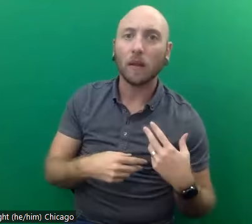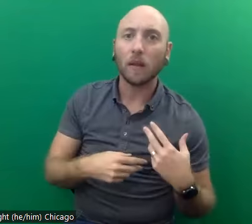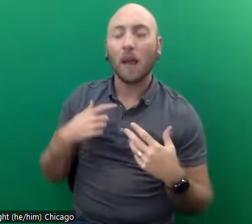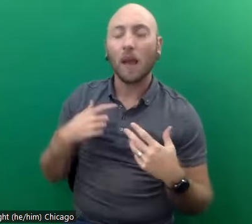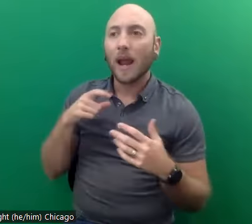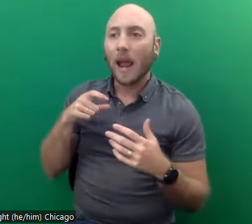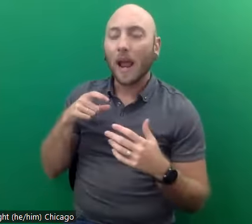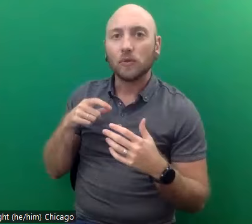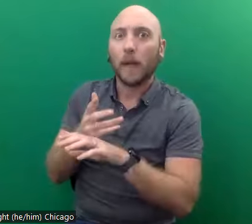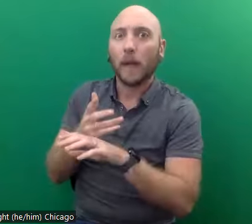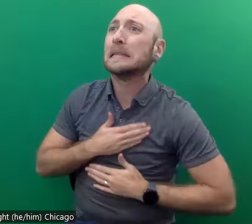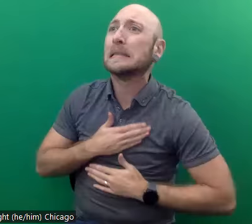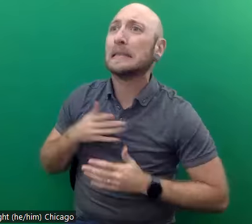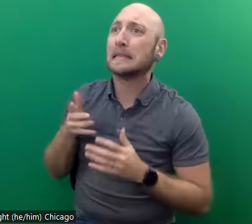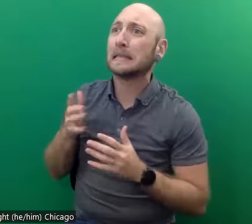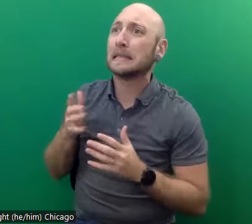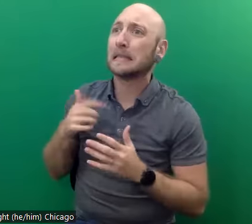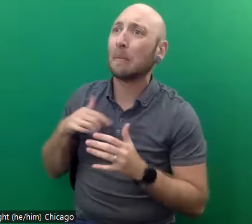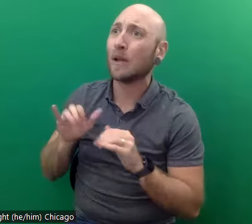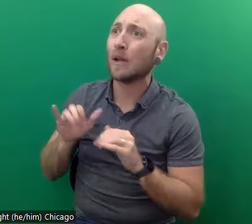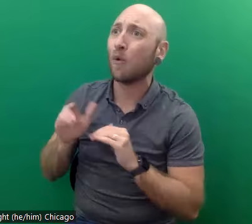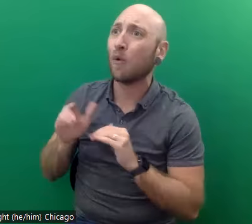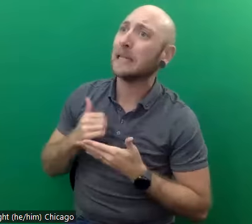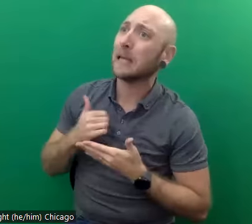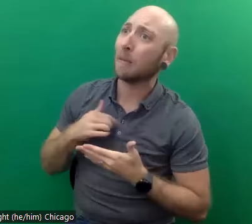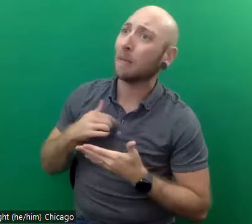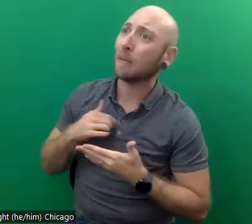for a night and take you to get help in the morning.